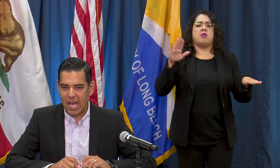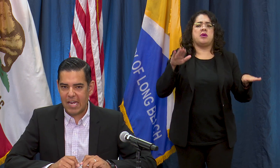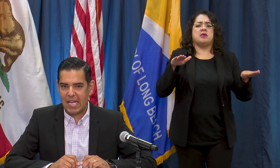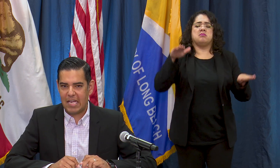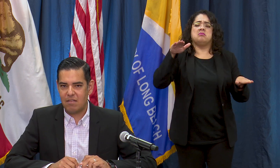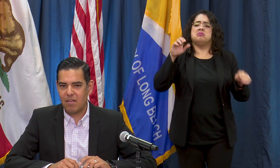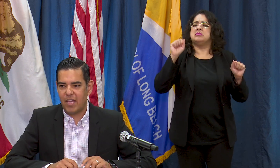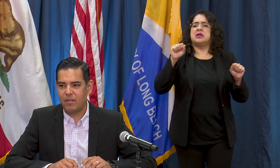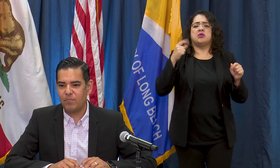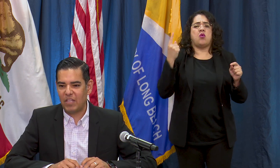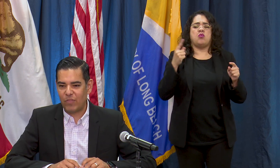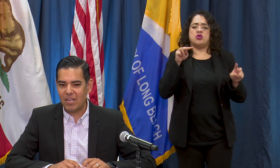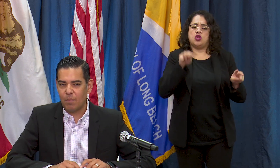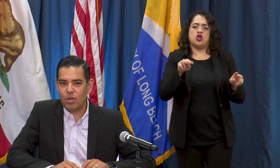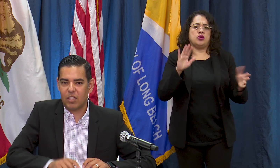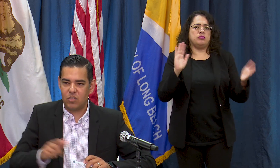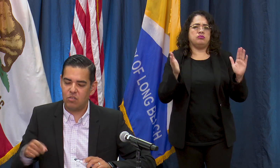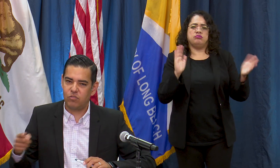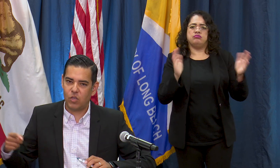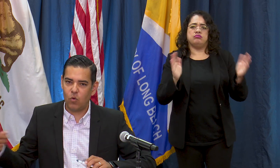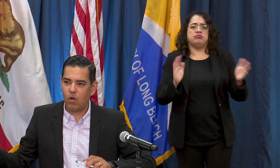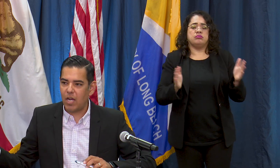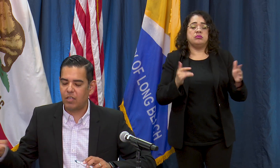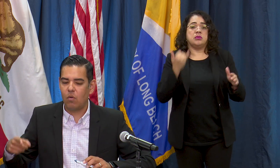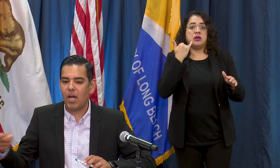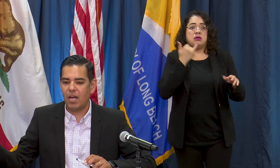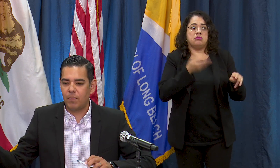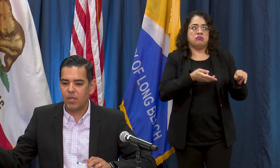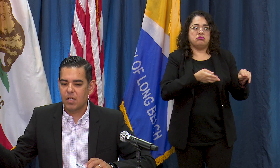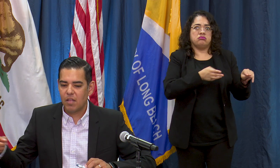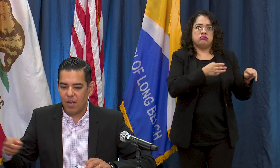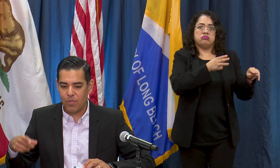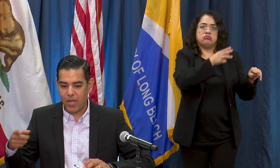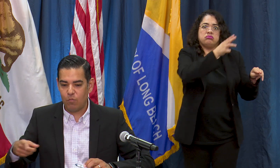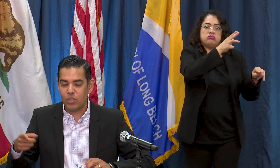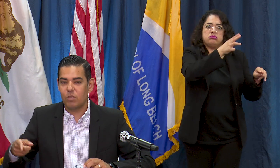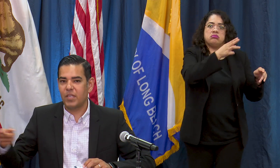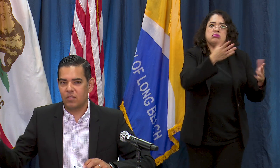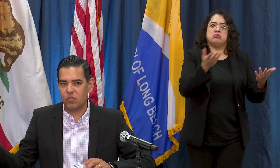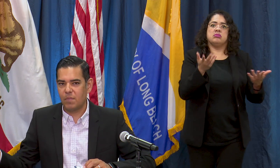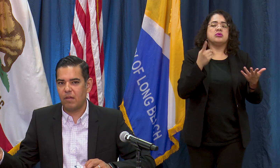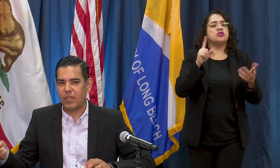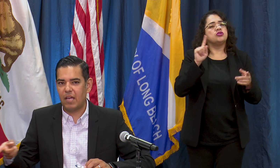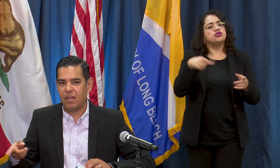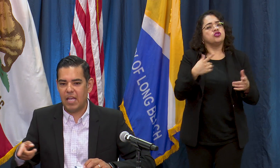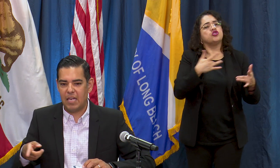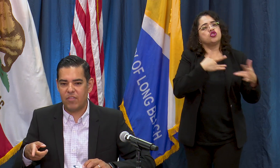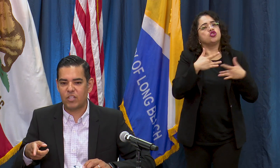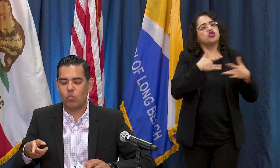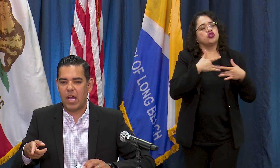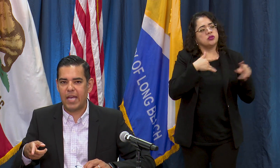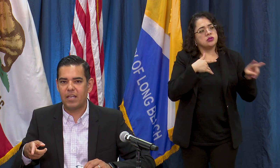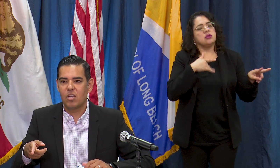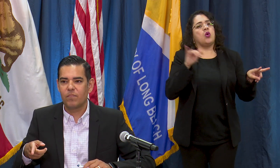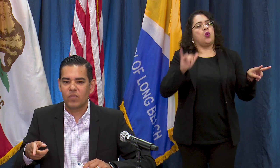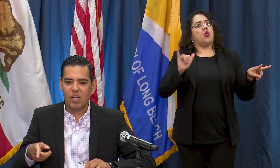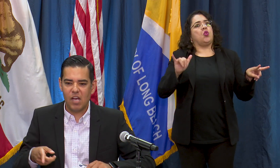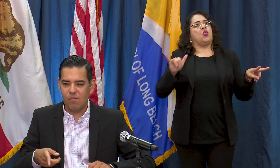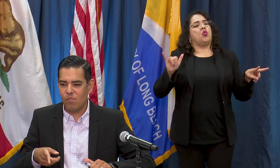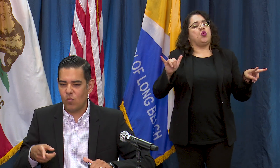looking at that, and if that number continues to go up, that we should be concerned about that. And that's